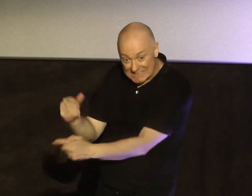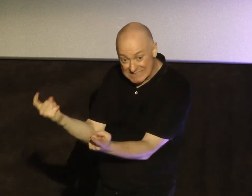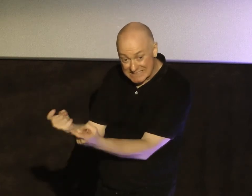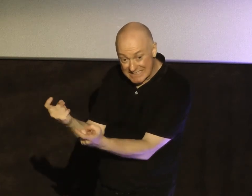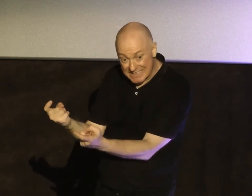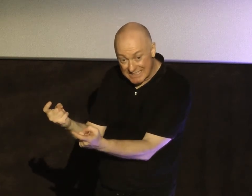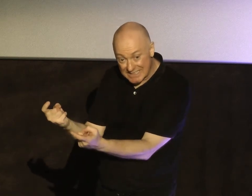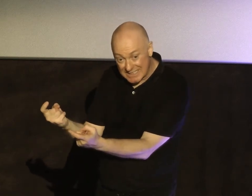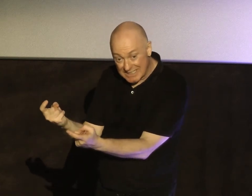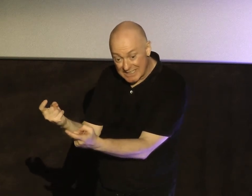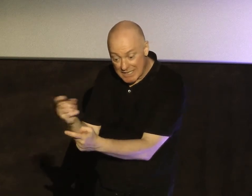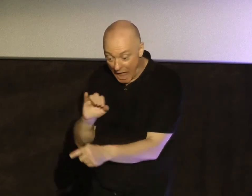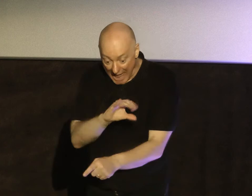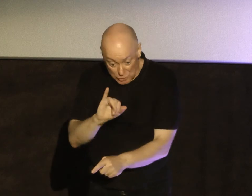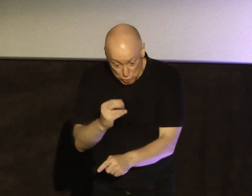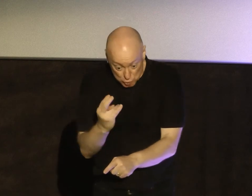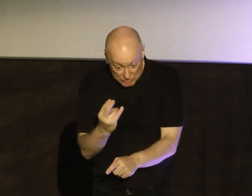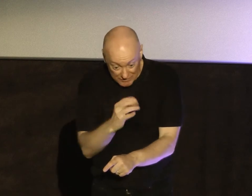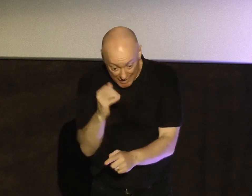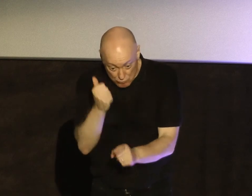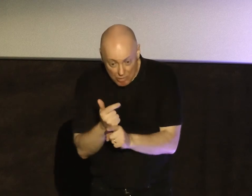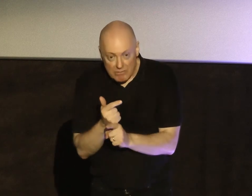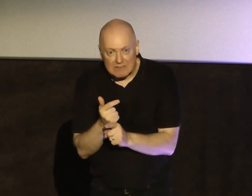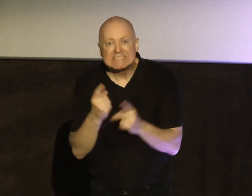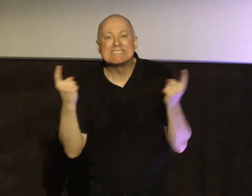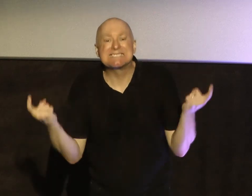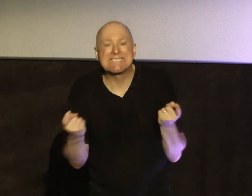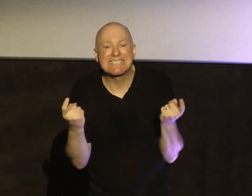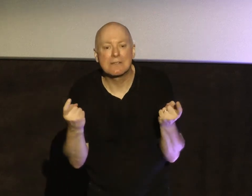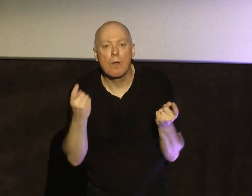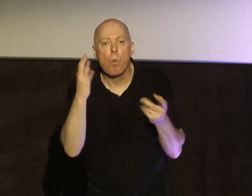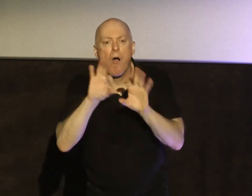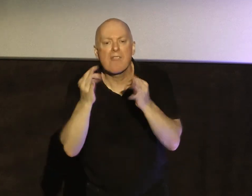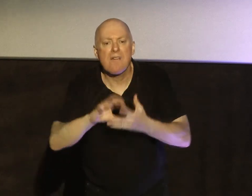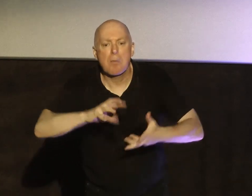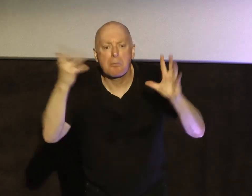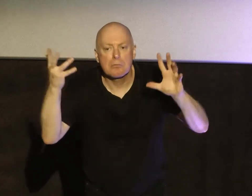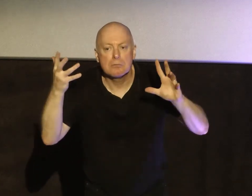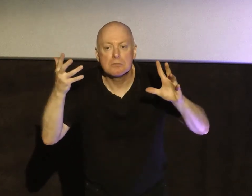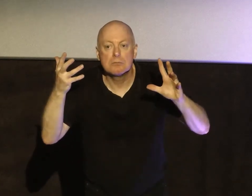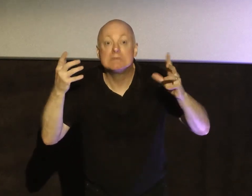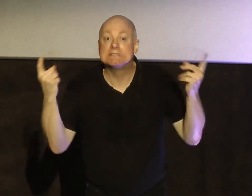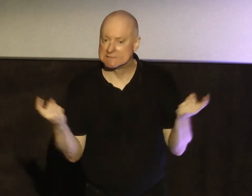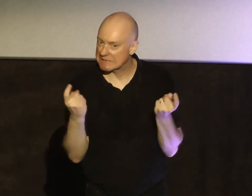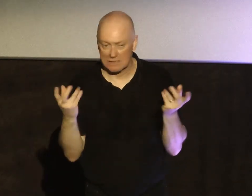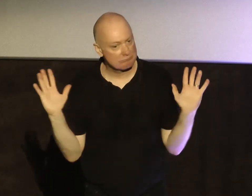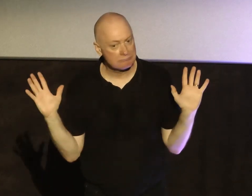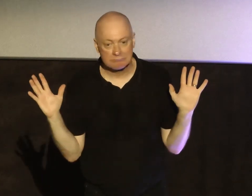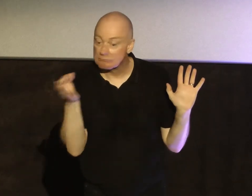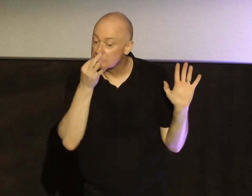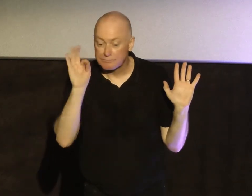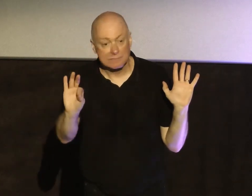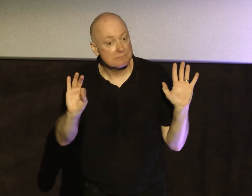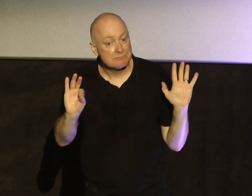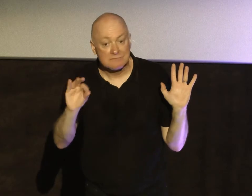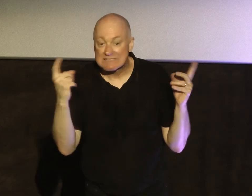and his brothers. It's sin. It's sin. Unresolved and